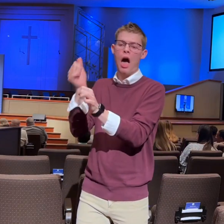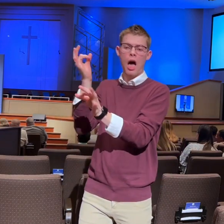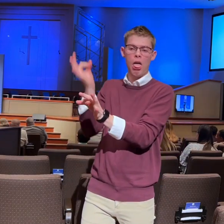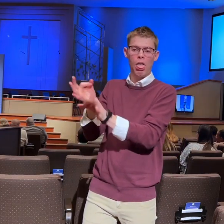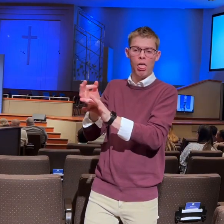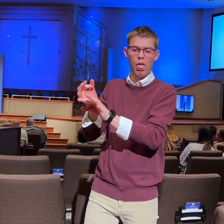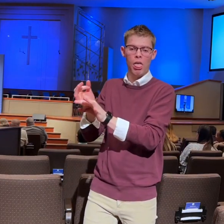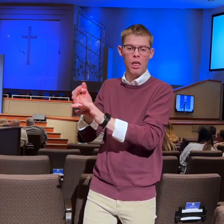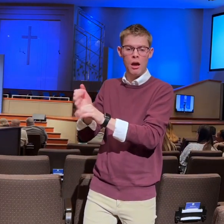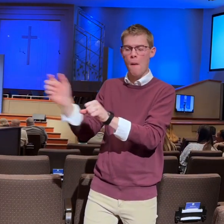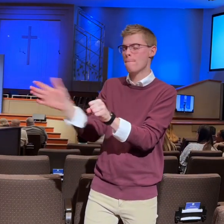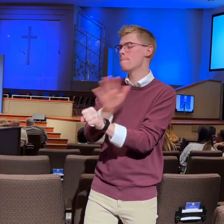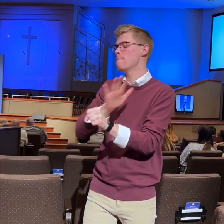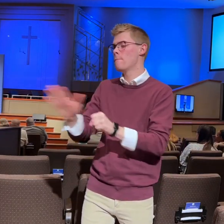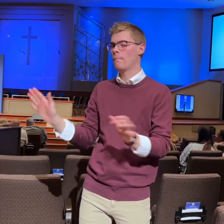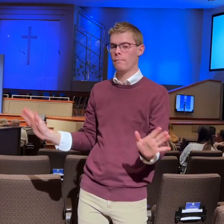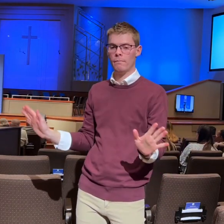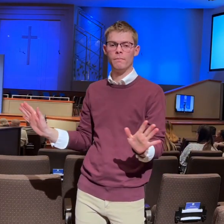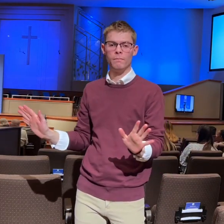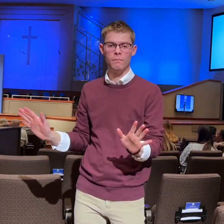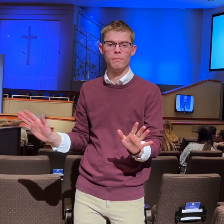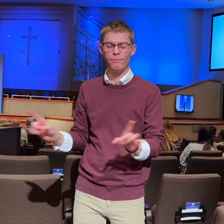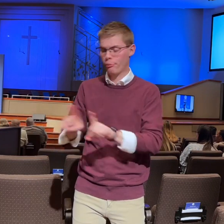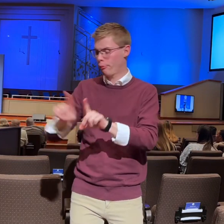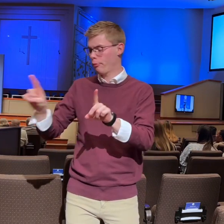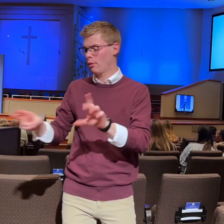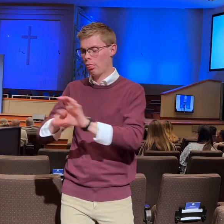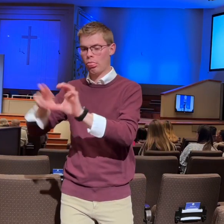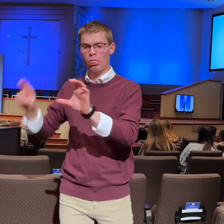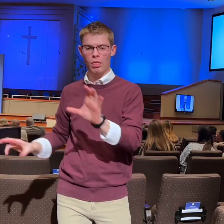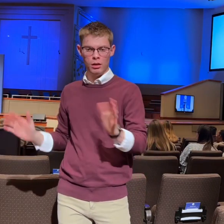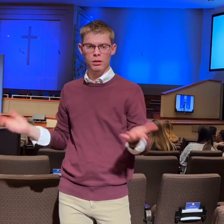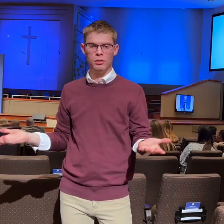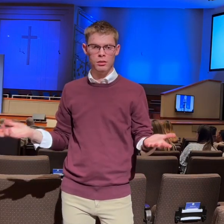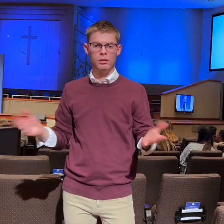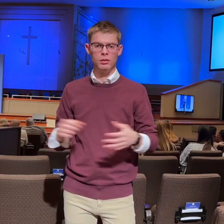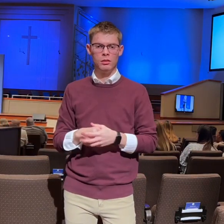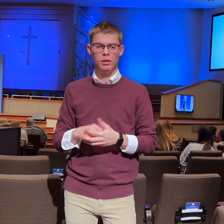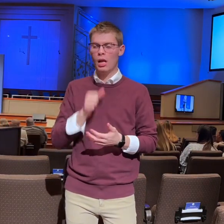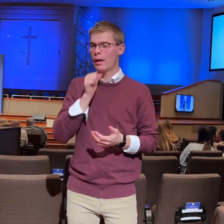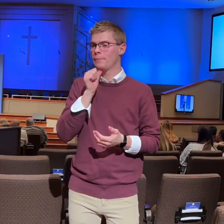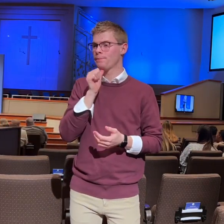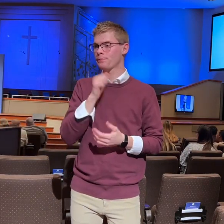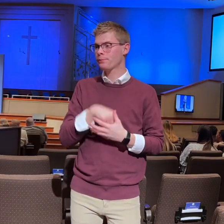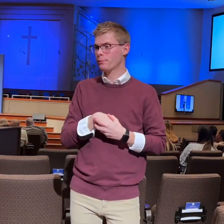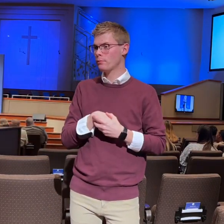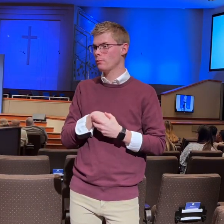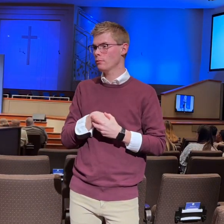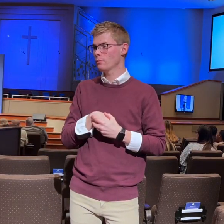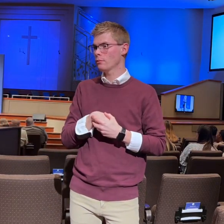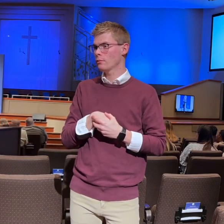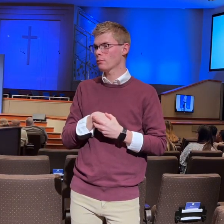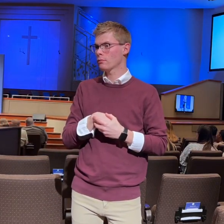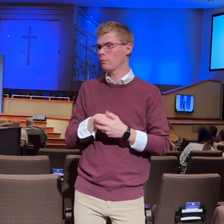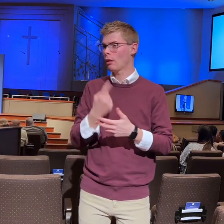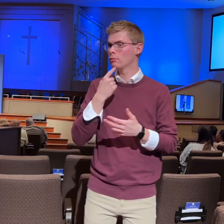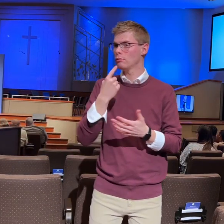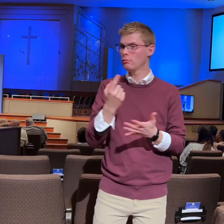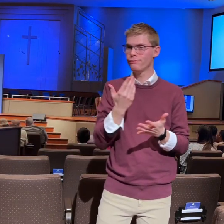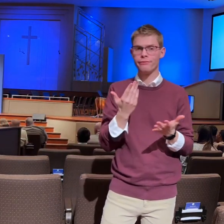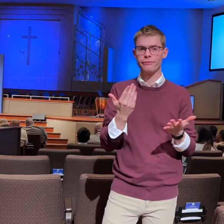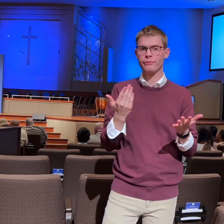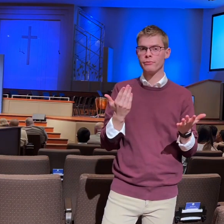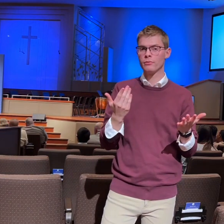faith refers specifically to the body of Christian doctrine, not the act of believing. All right? Let me say that again.